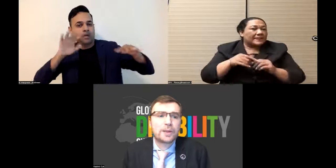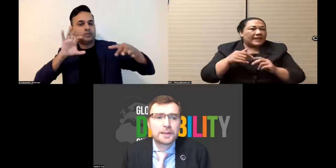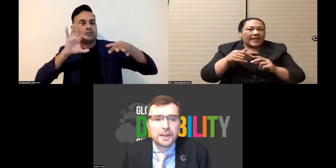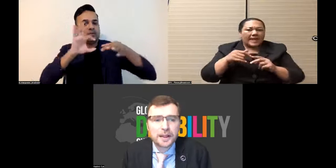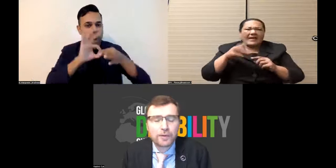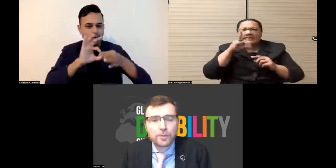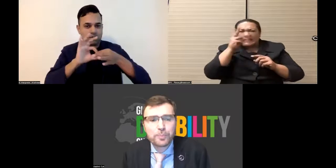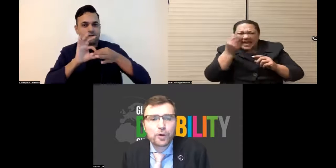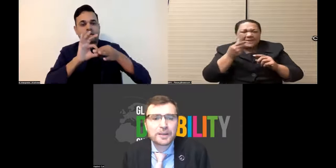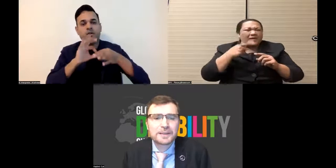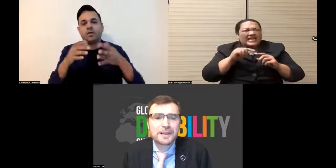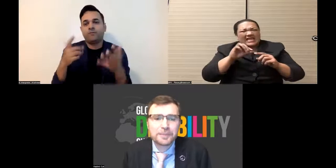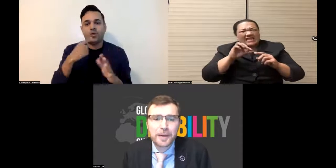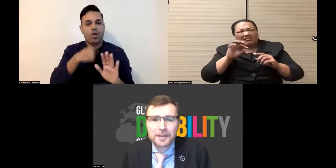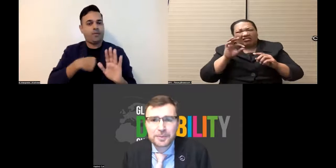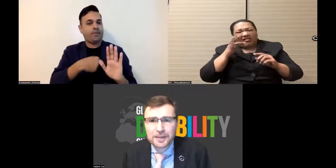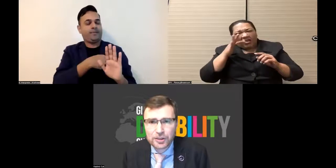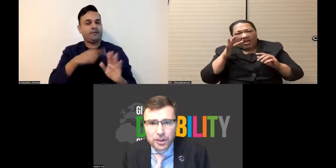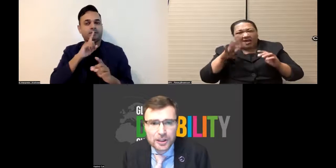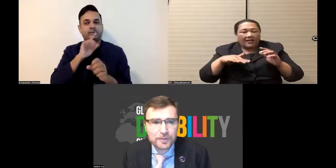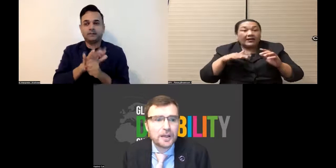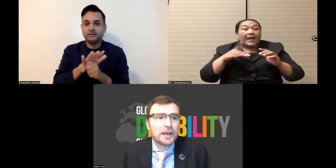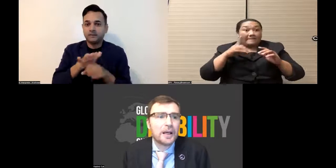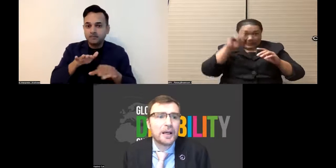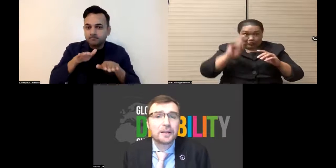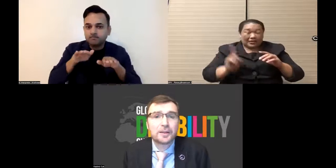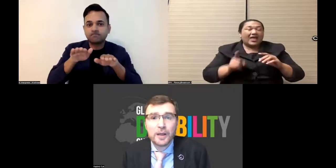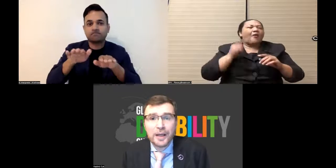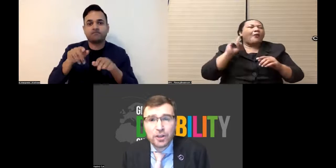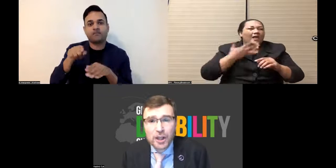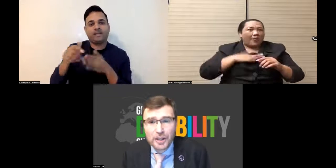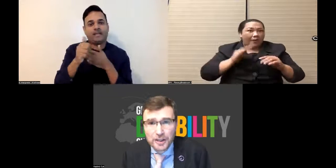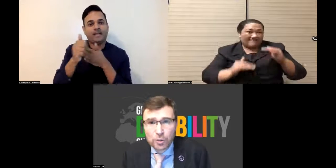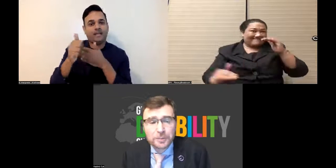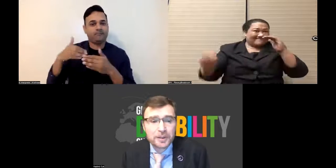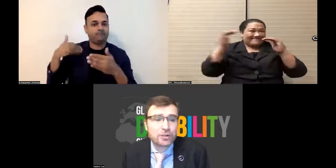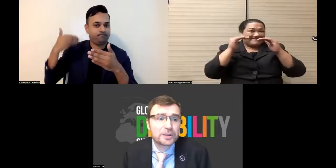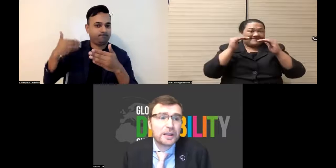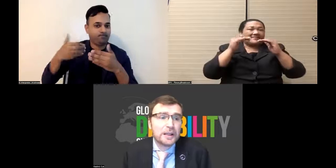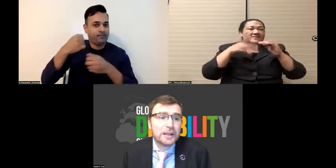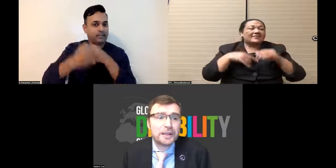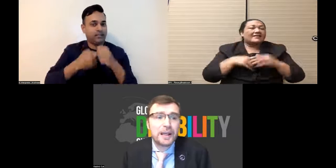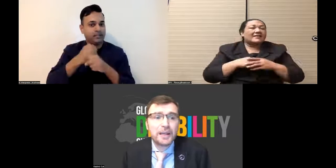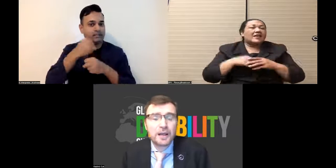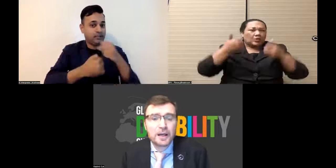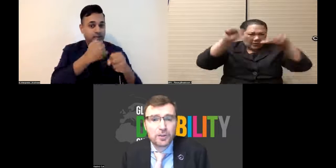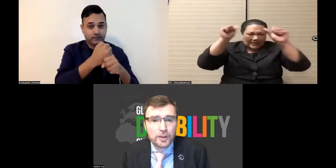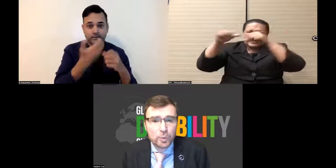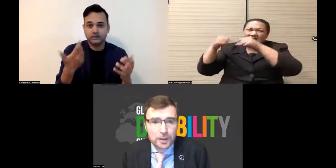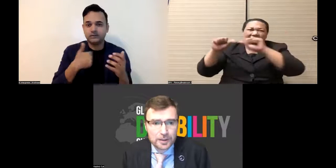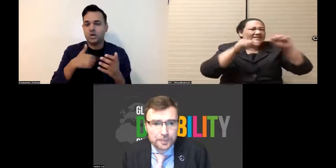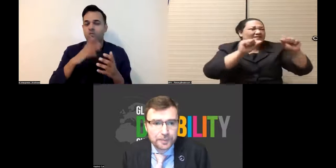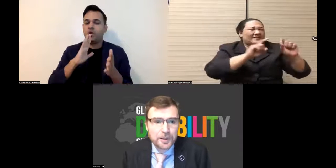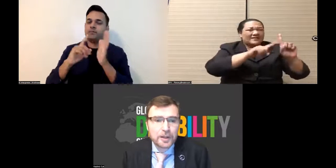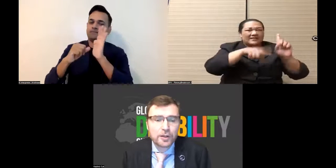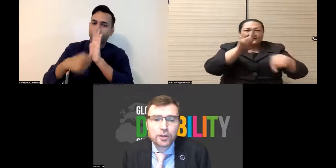to stress the level of importance that this mechanism has achieved and generally commitment interest it gained around the